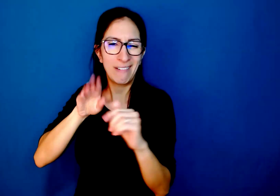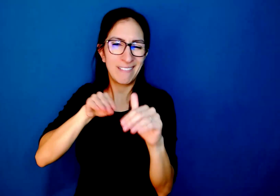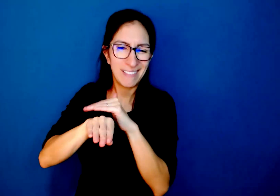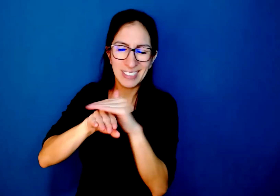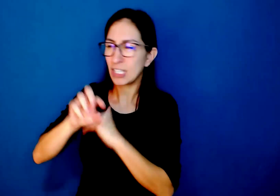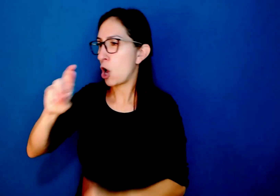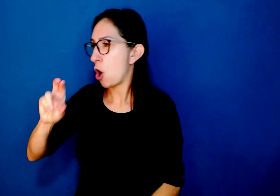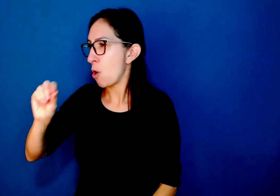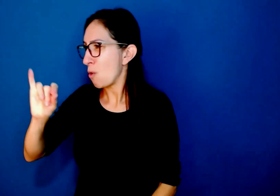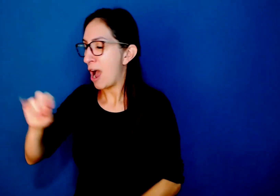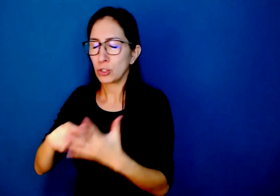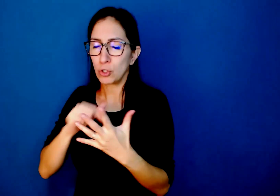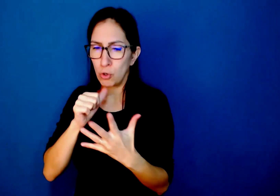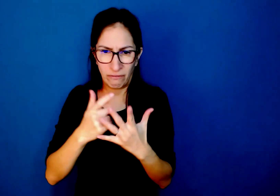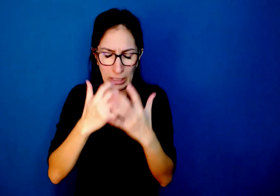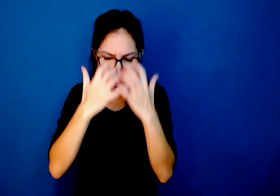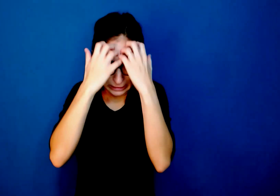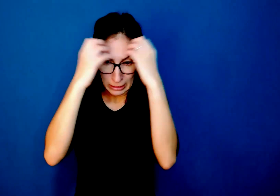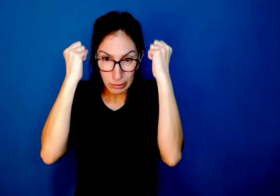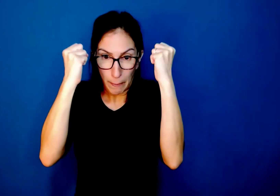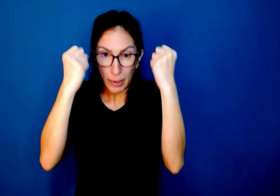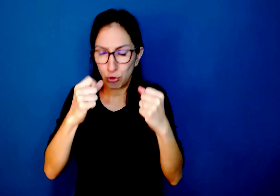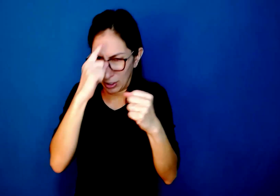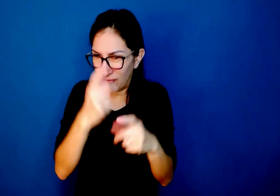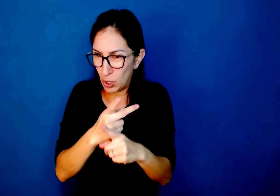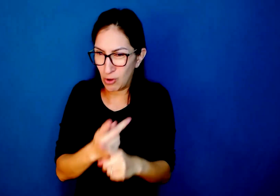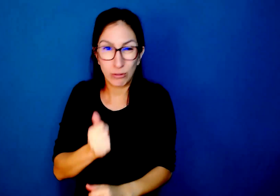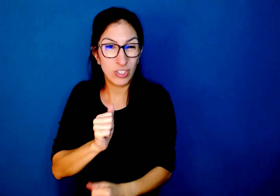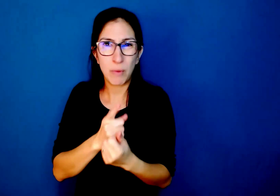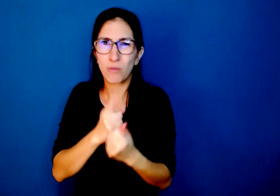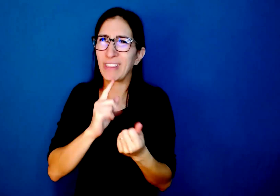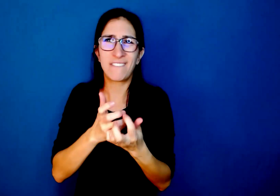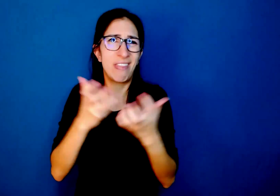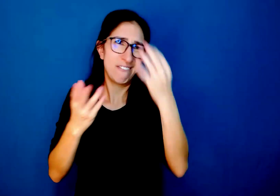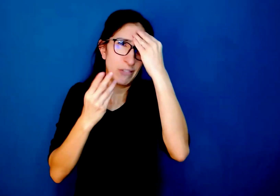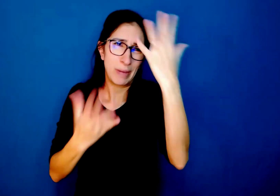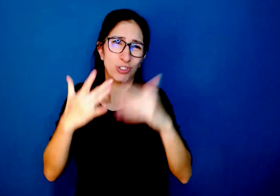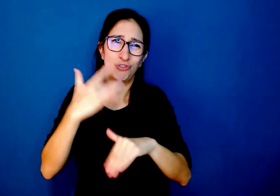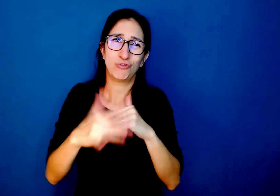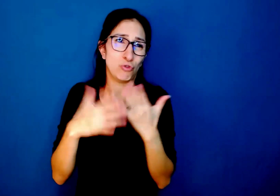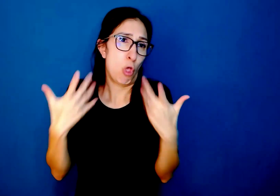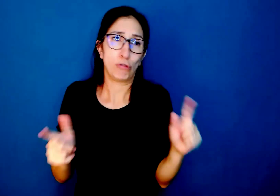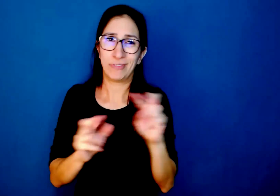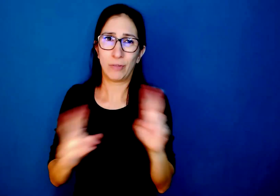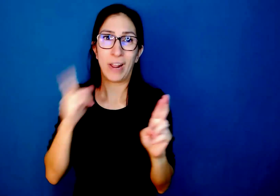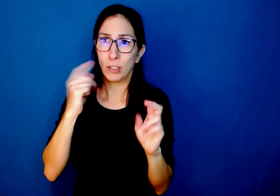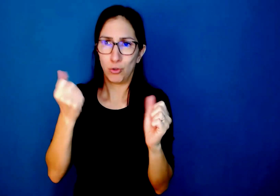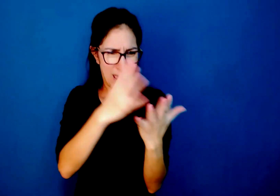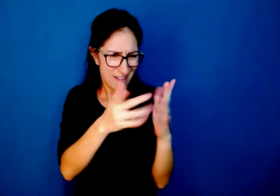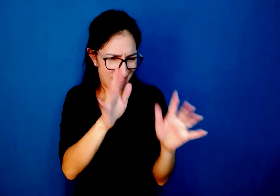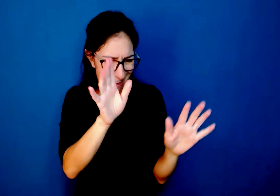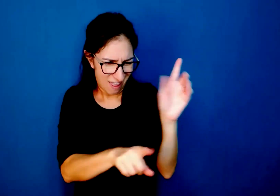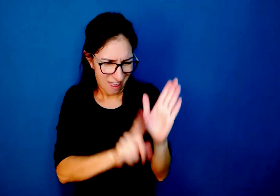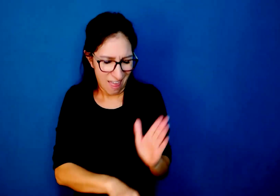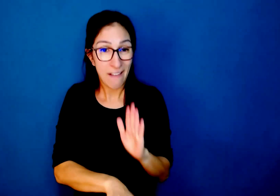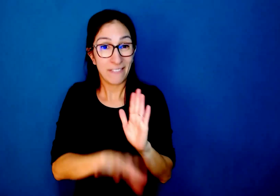not reinventing the wheel, because there's a ton of stuff on there already. I hope that helps. Yeah, super helpful. I want to jump over to